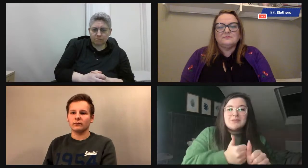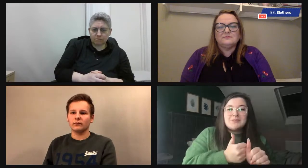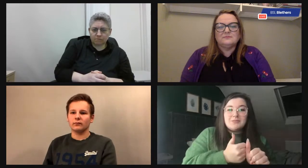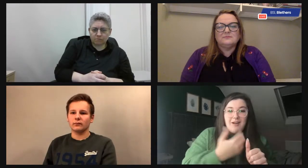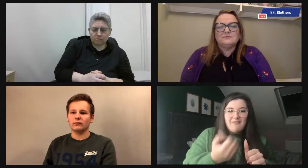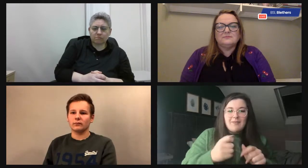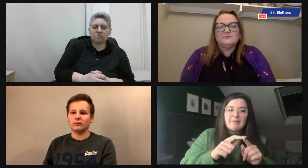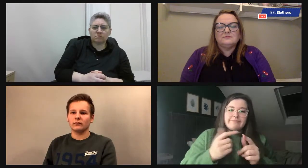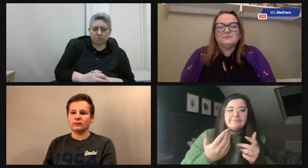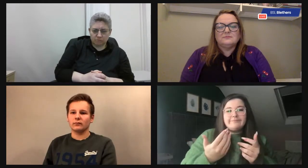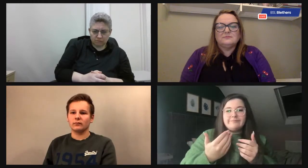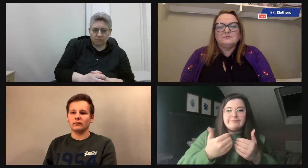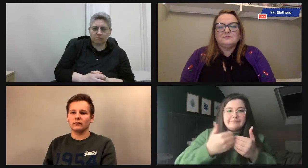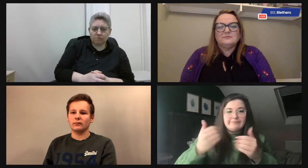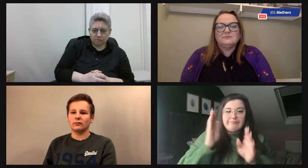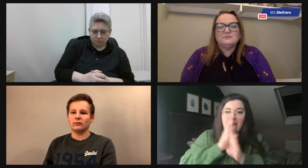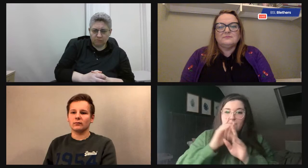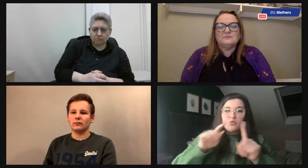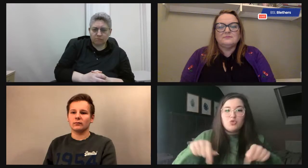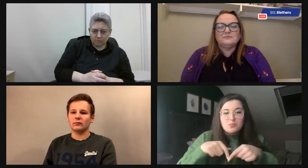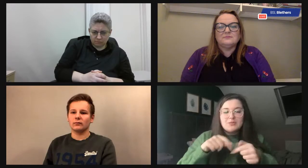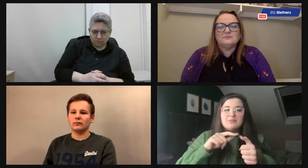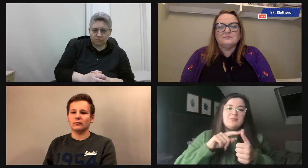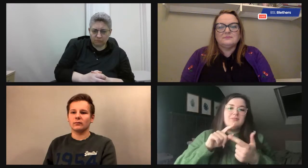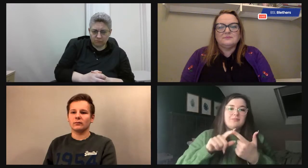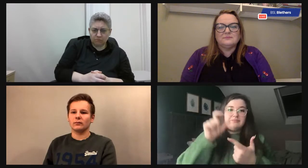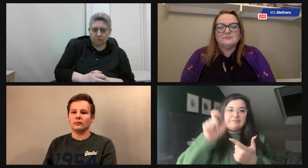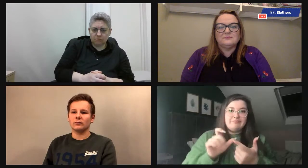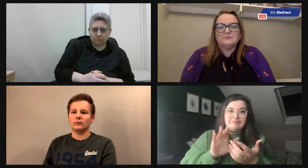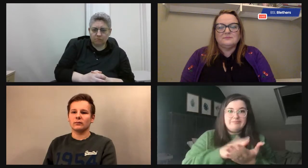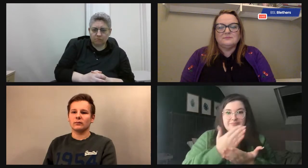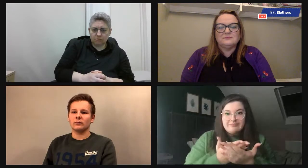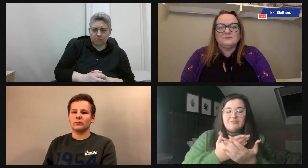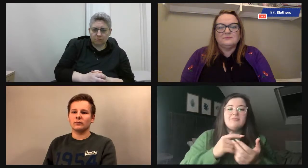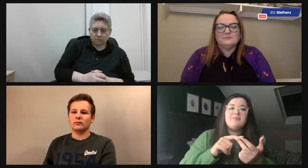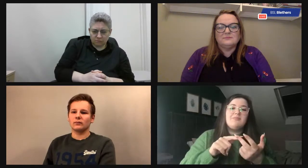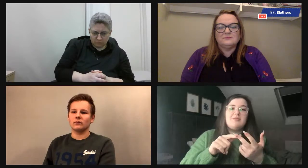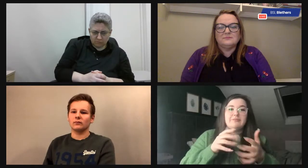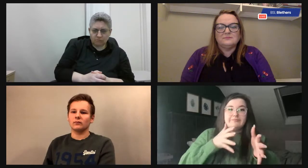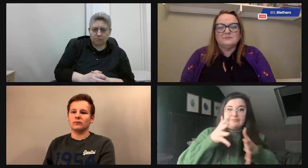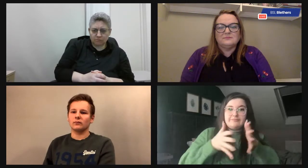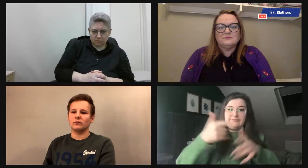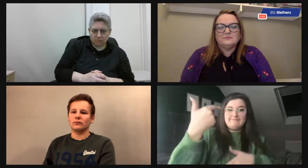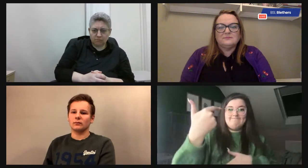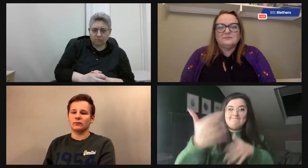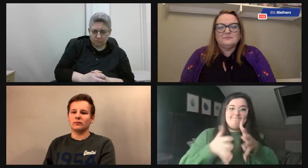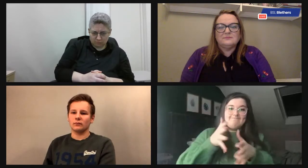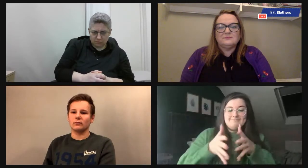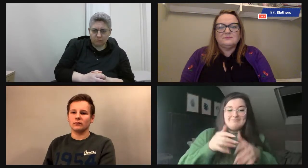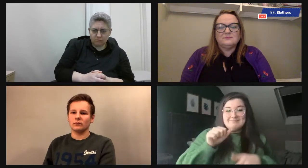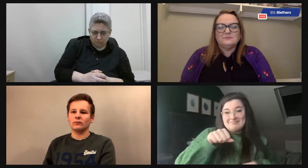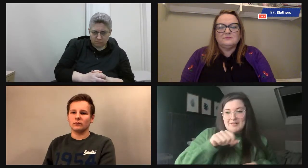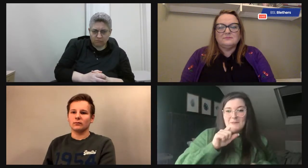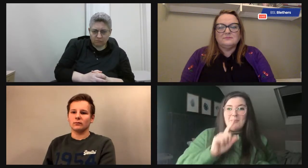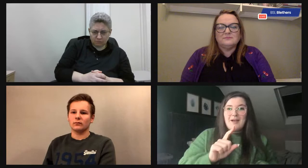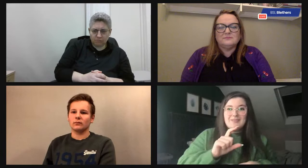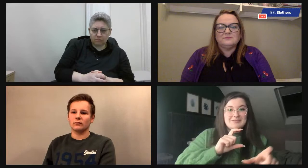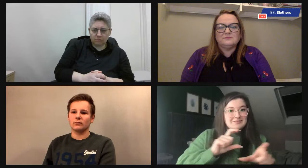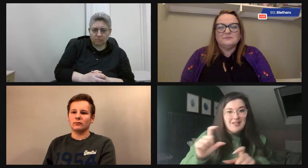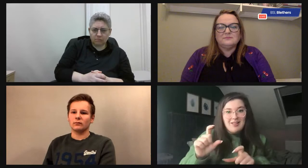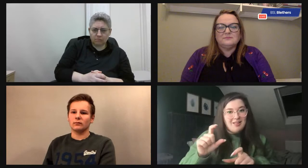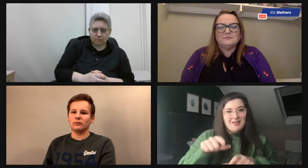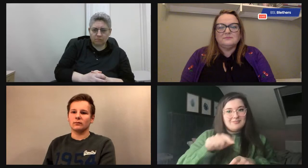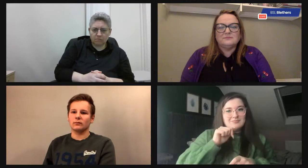had additional um, uh, support. So we would go into a private room to translate, we'd